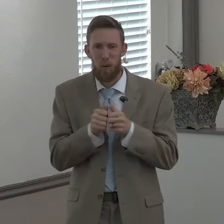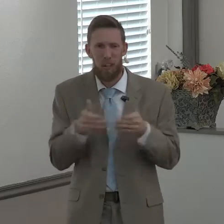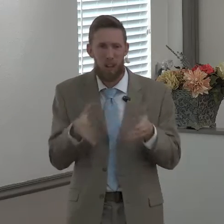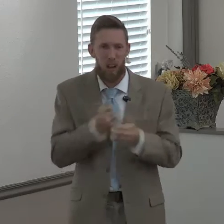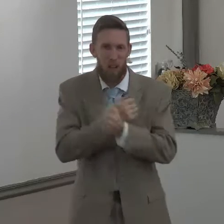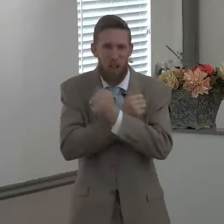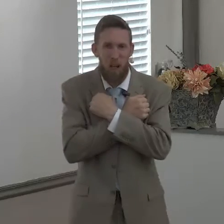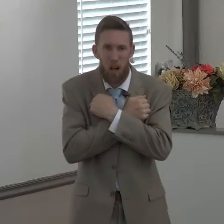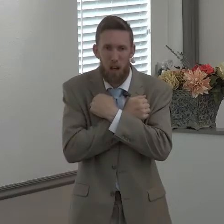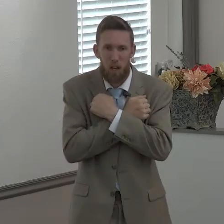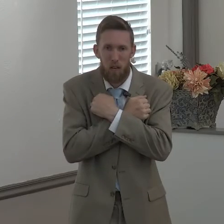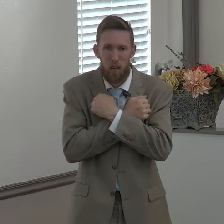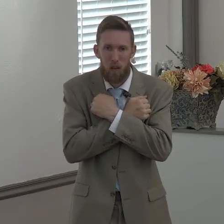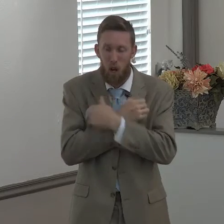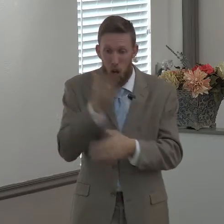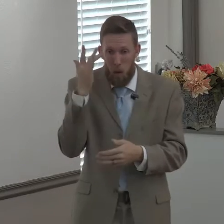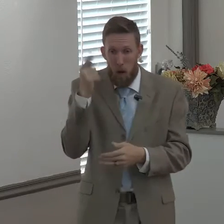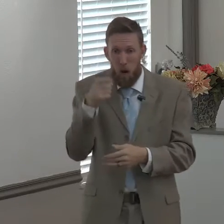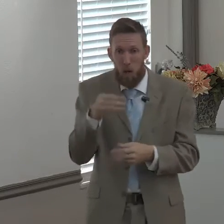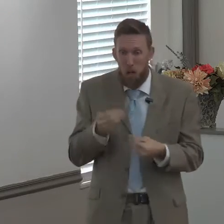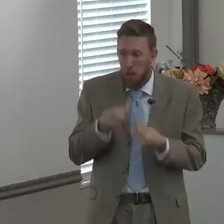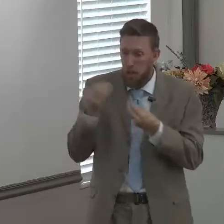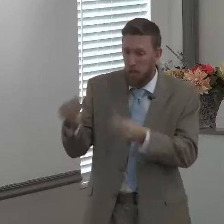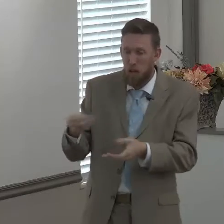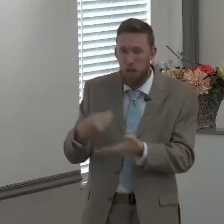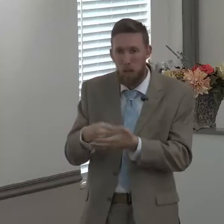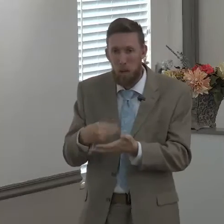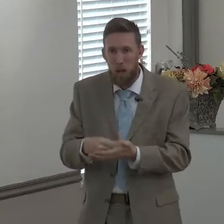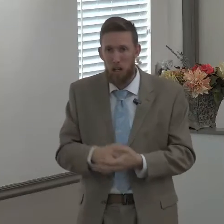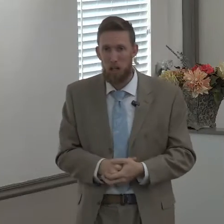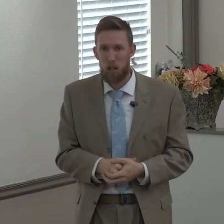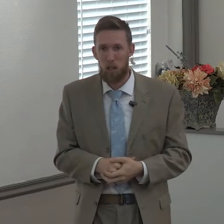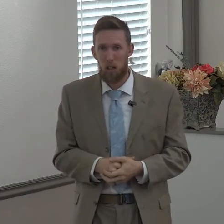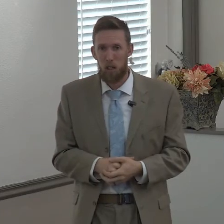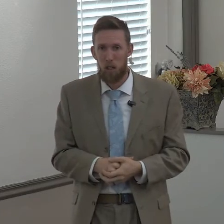You have your offering, your tithe.